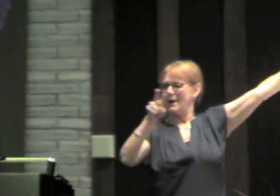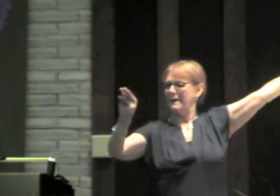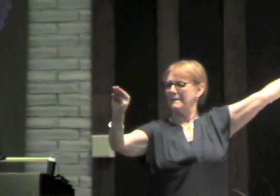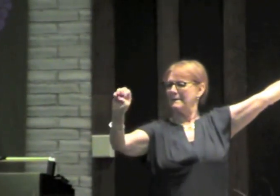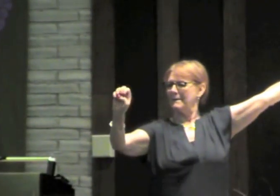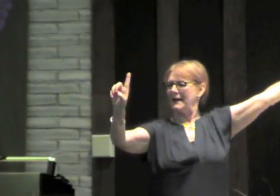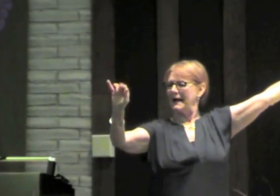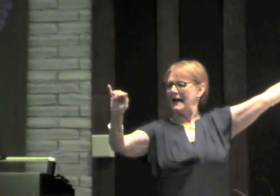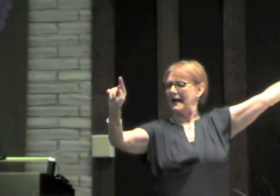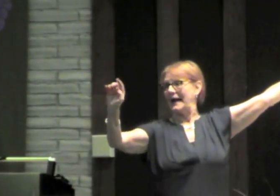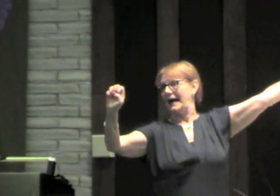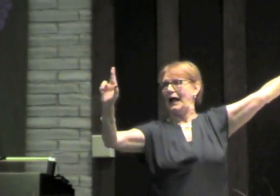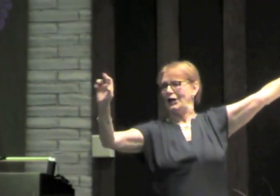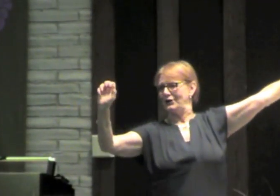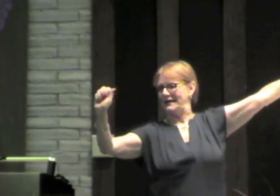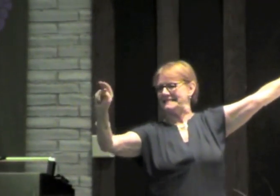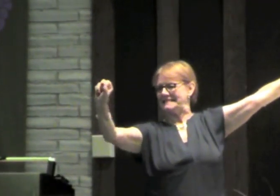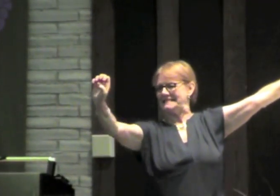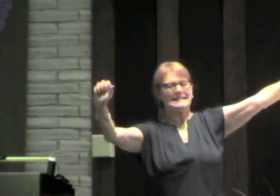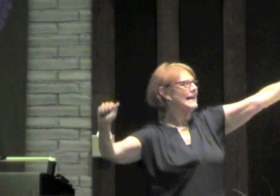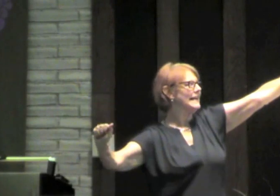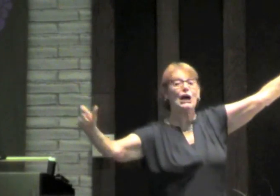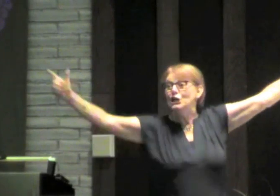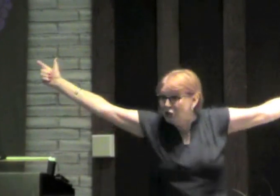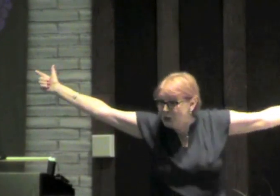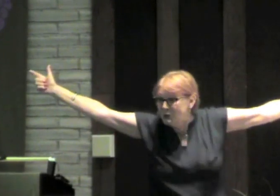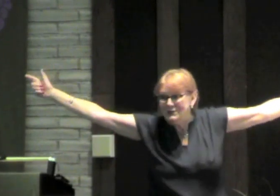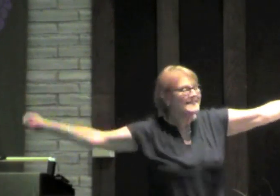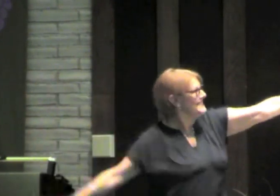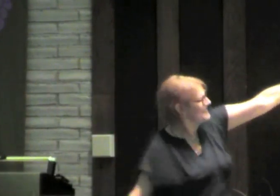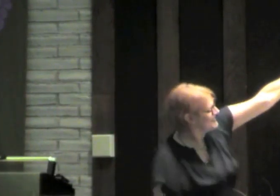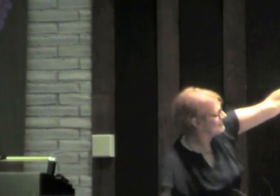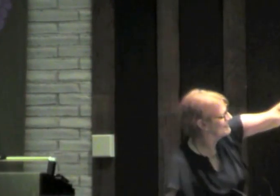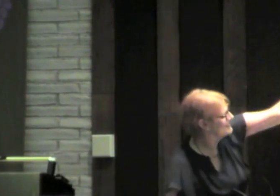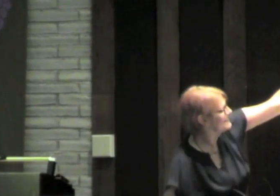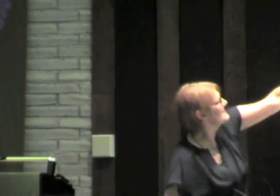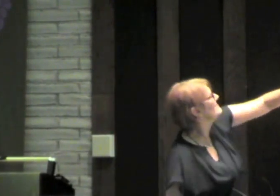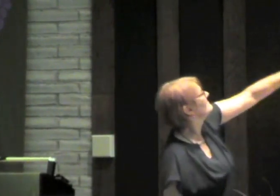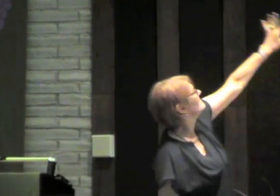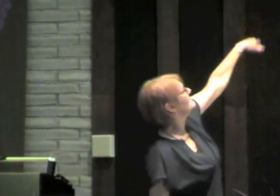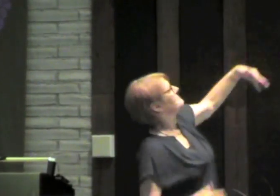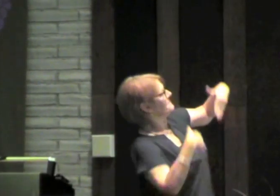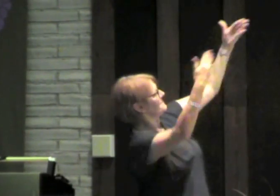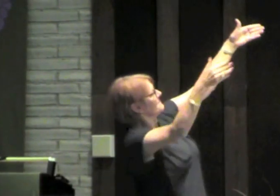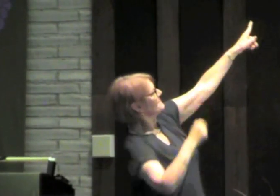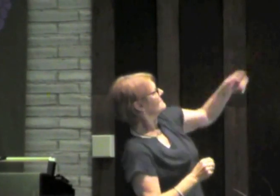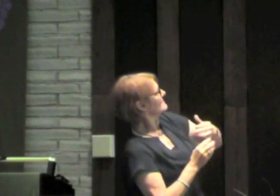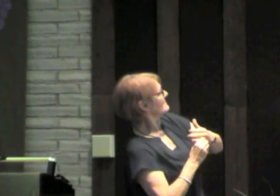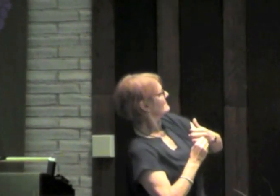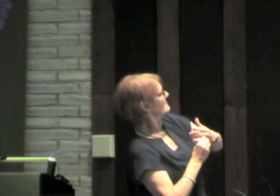And this was our view. That's the Mediterranean Sea right there, and it's huge, of course. So this